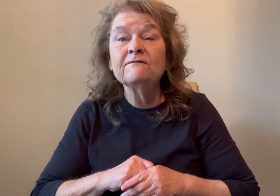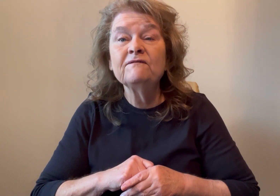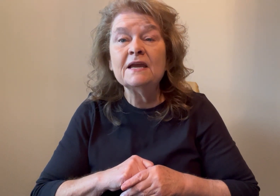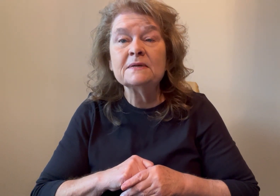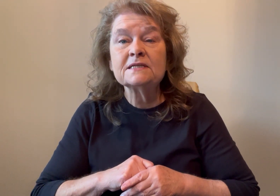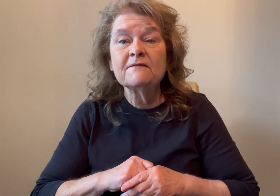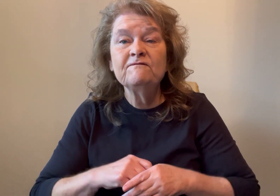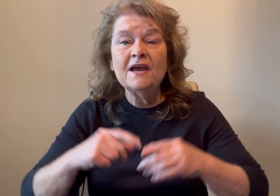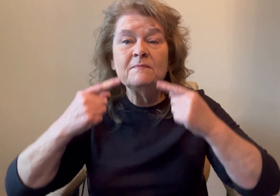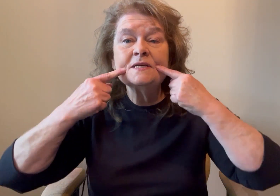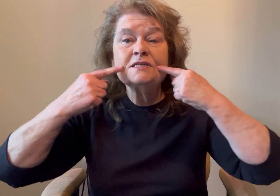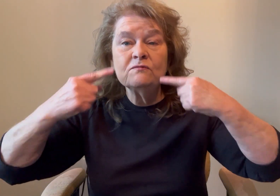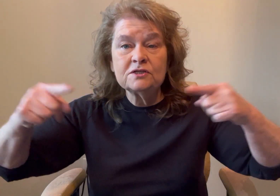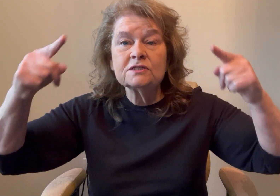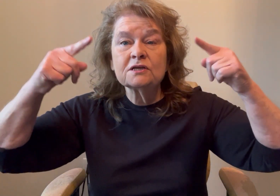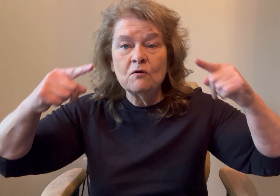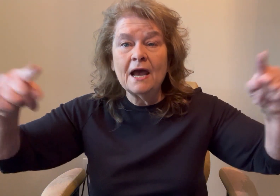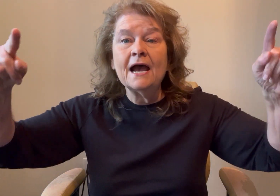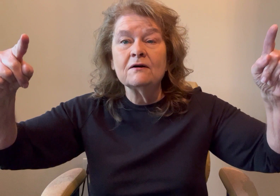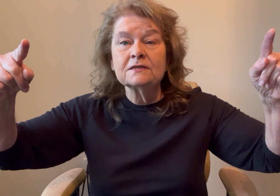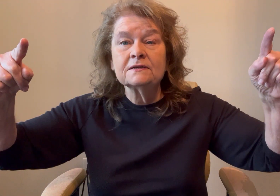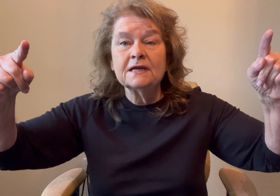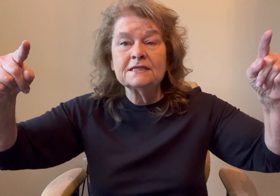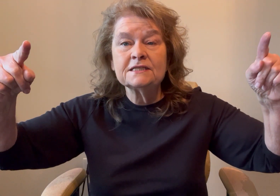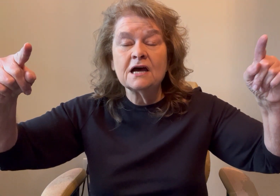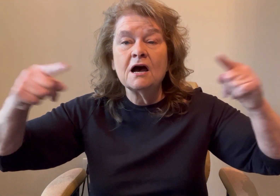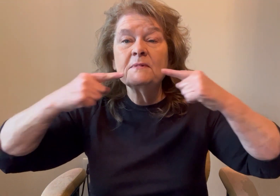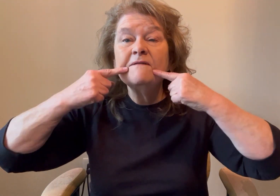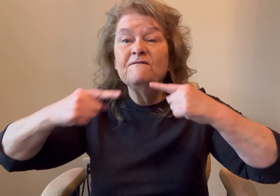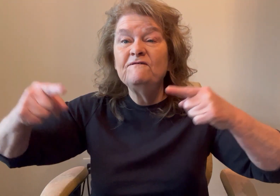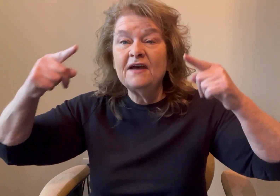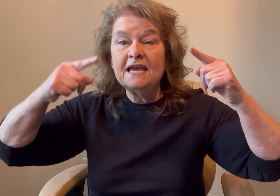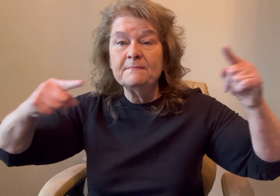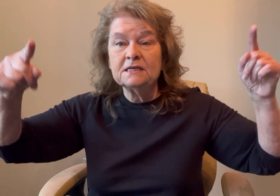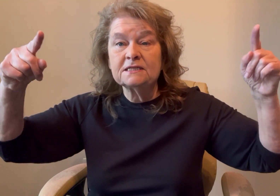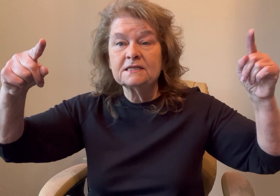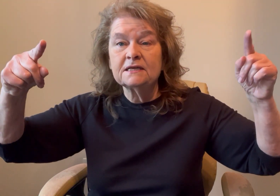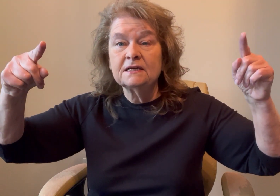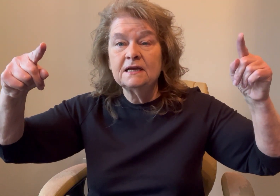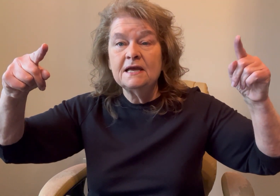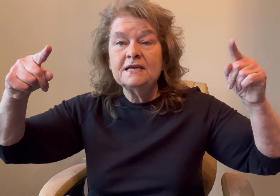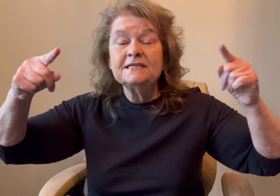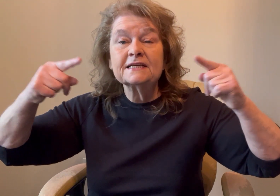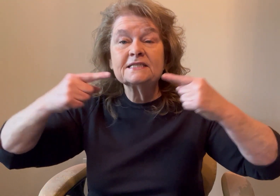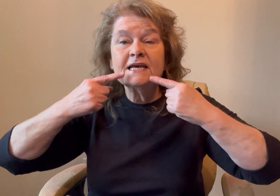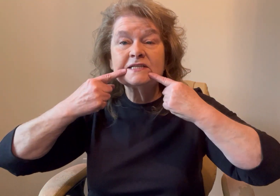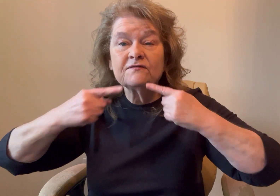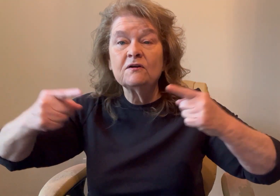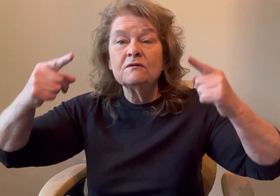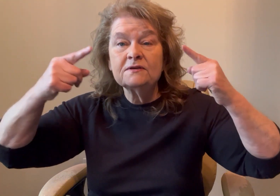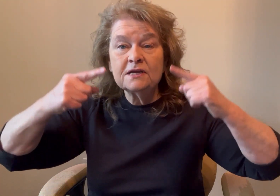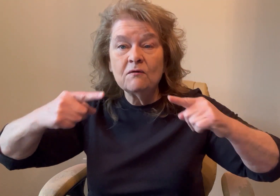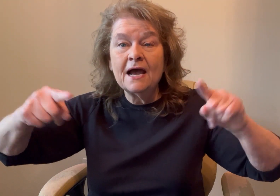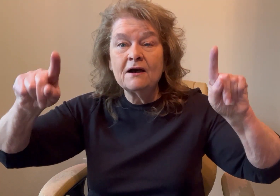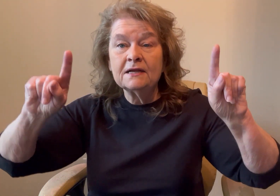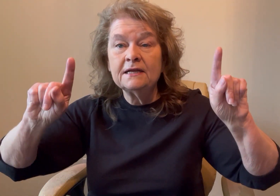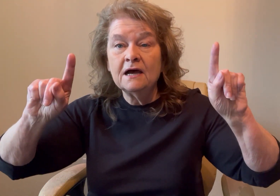famous. Famous, you would just go out and stop. Famous. Successful, you go out and